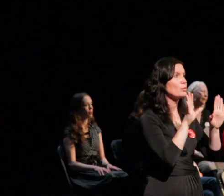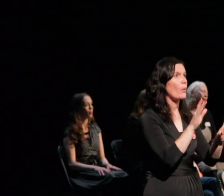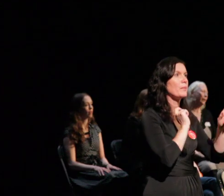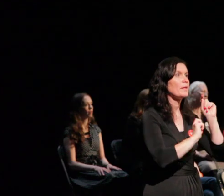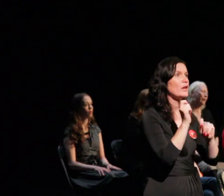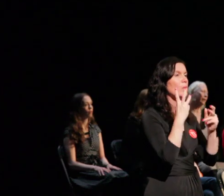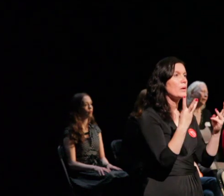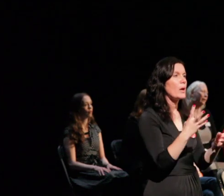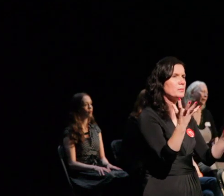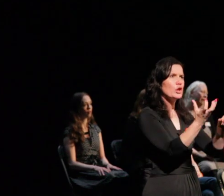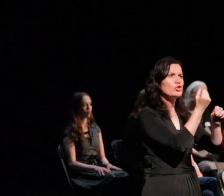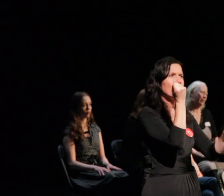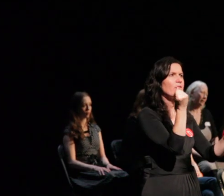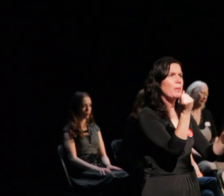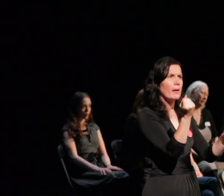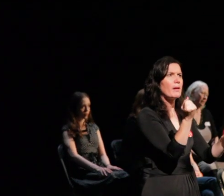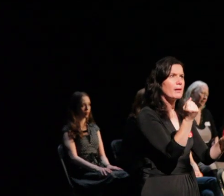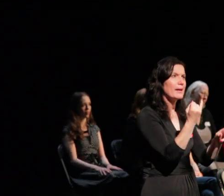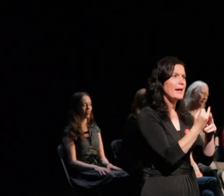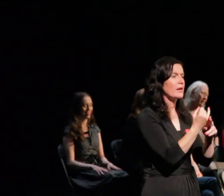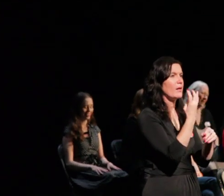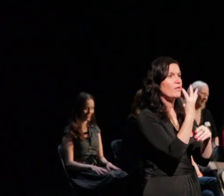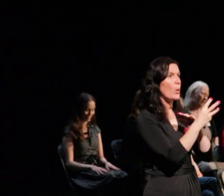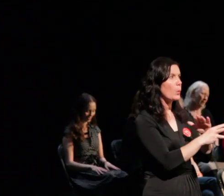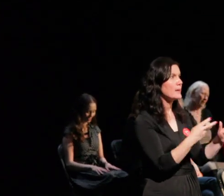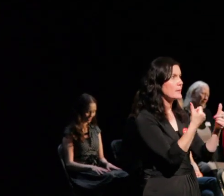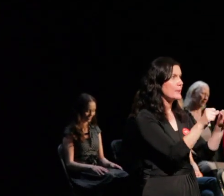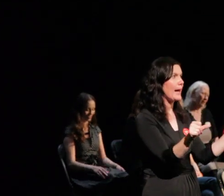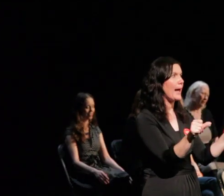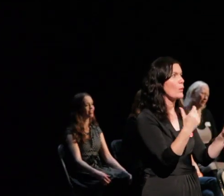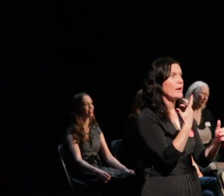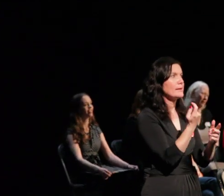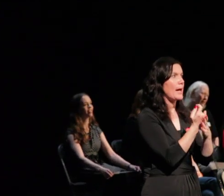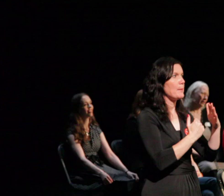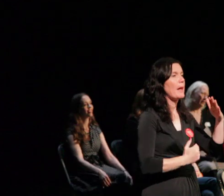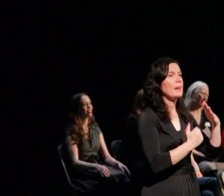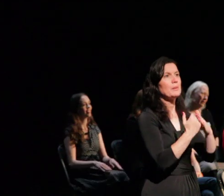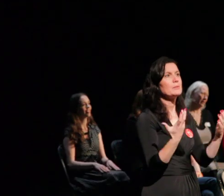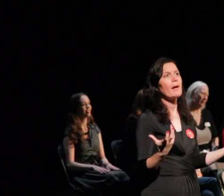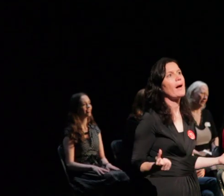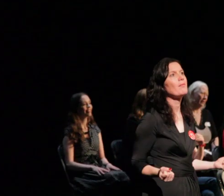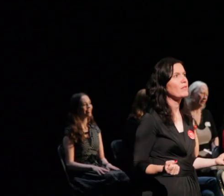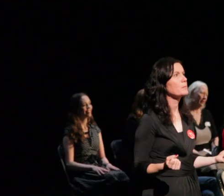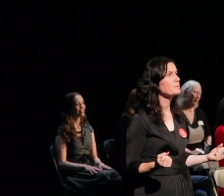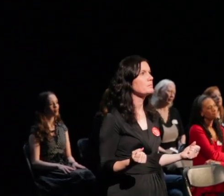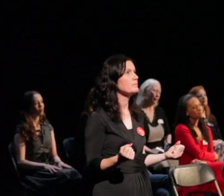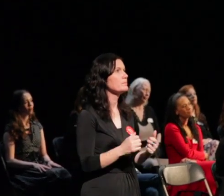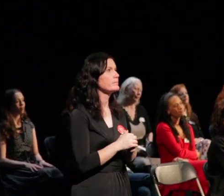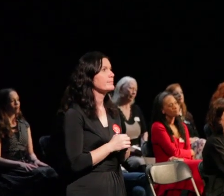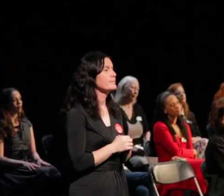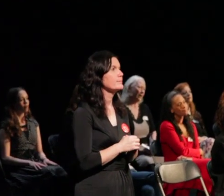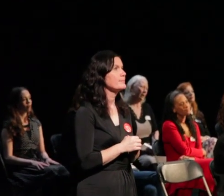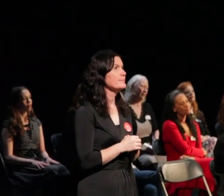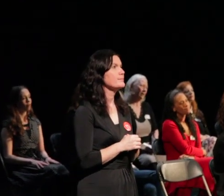We want it to be achievable in, you know, 4 weeks or whatever crappy process you set up for yourself.